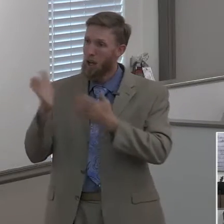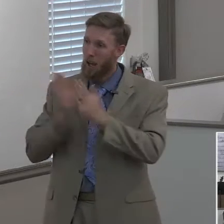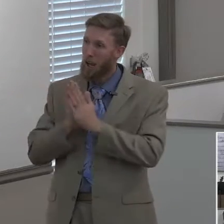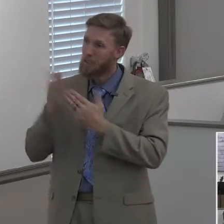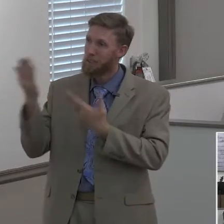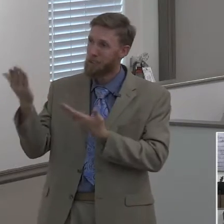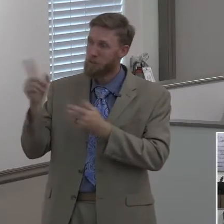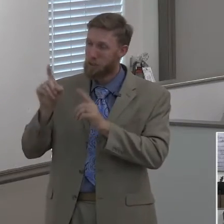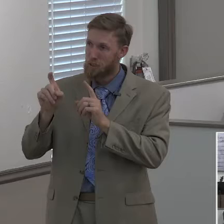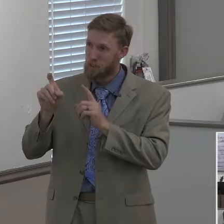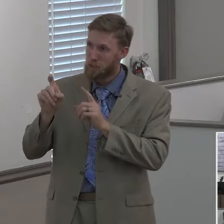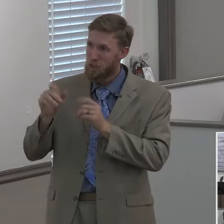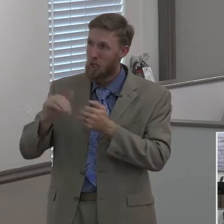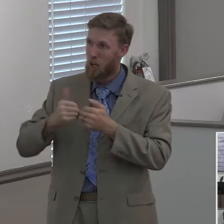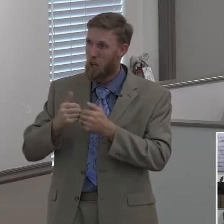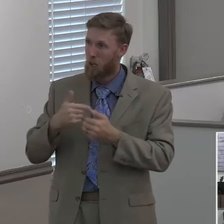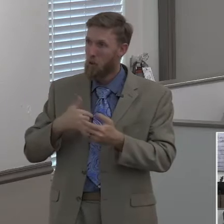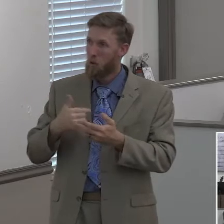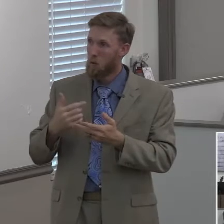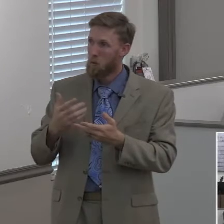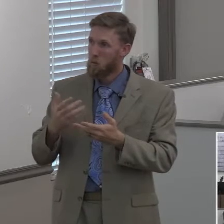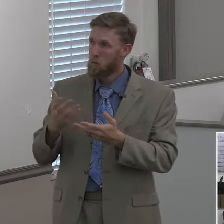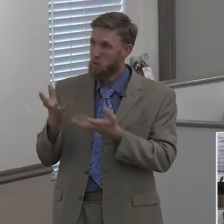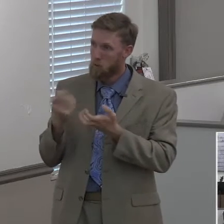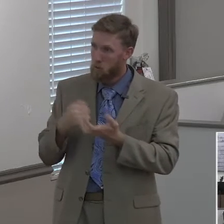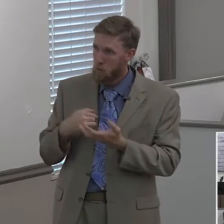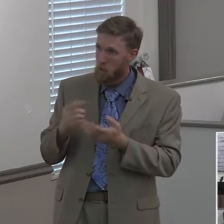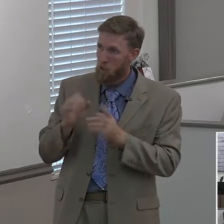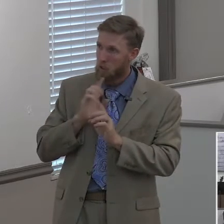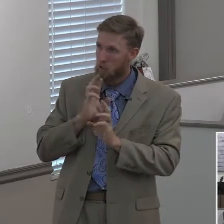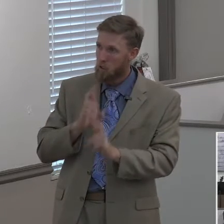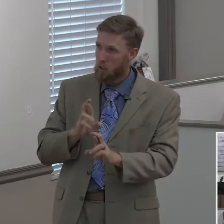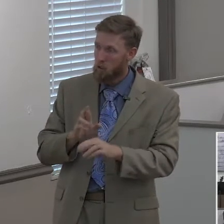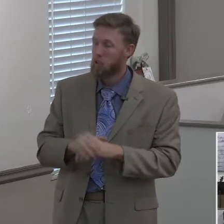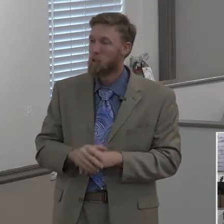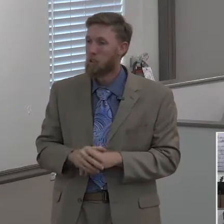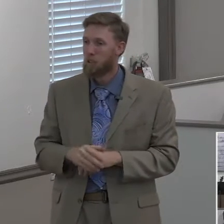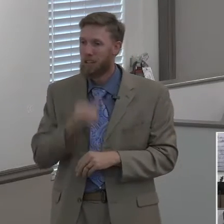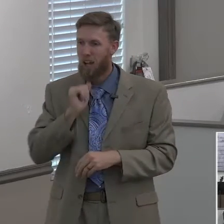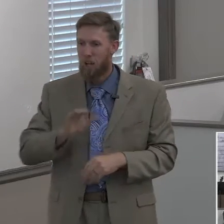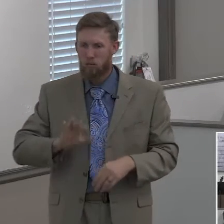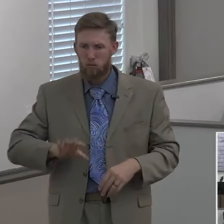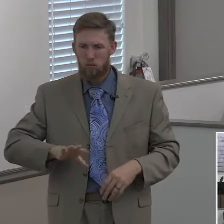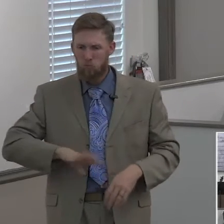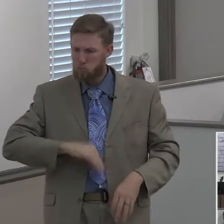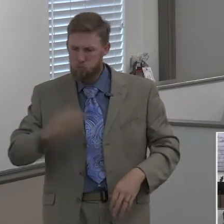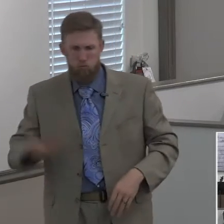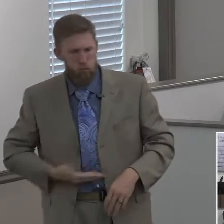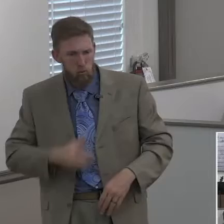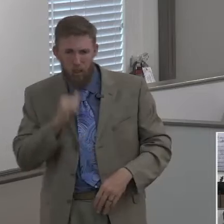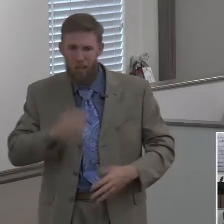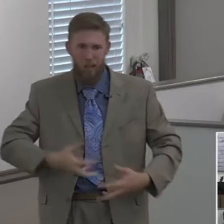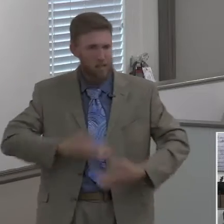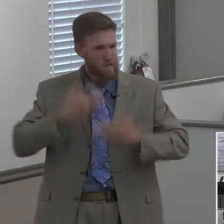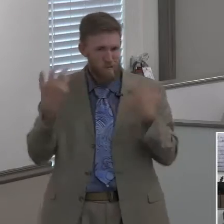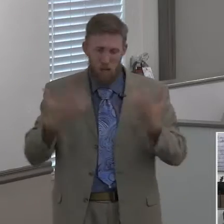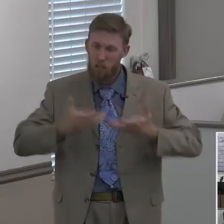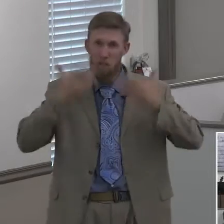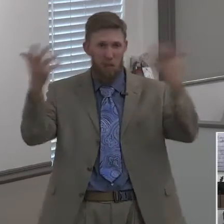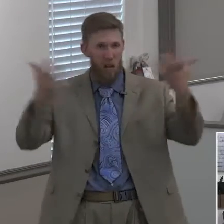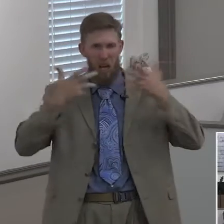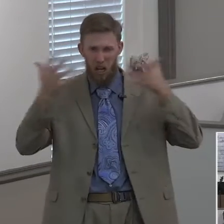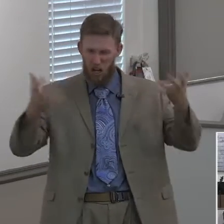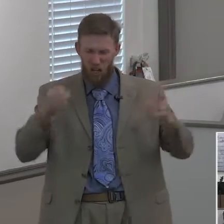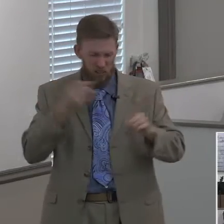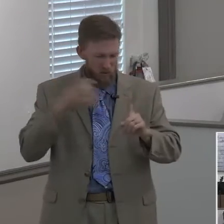question. Rather than getting angry and upset and snorting, snomping, screaming, yelling,